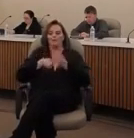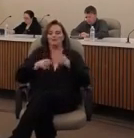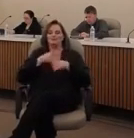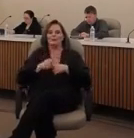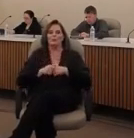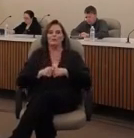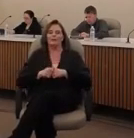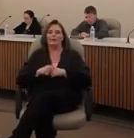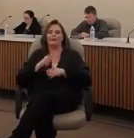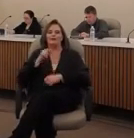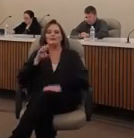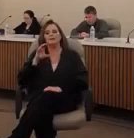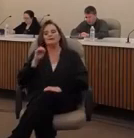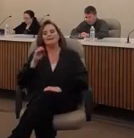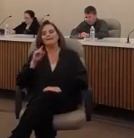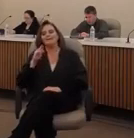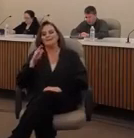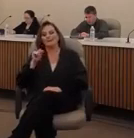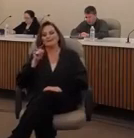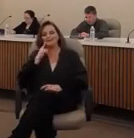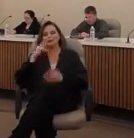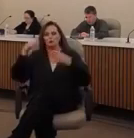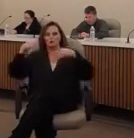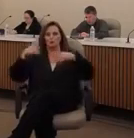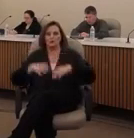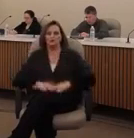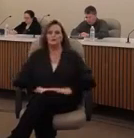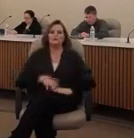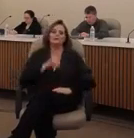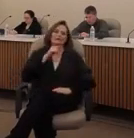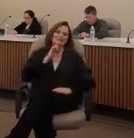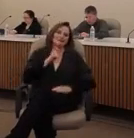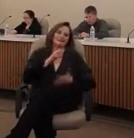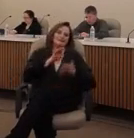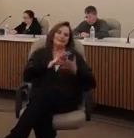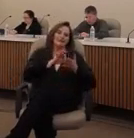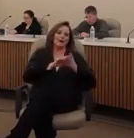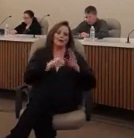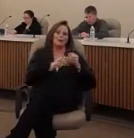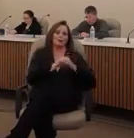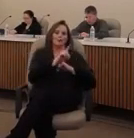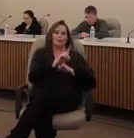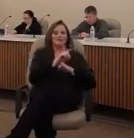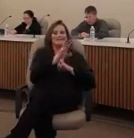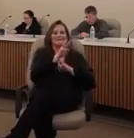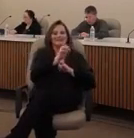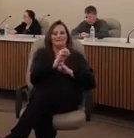residential R115 zone district. Tax account number